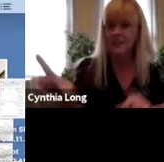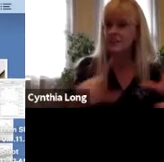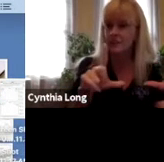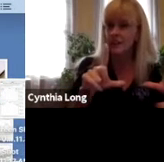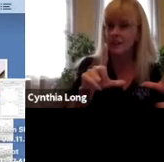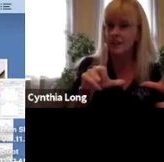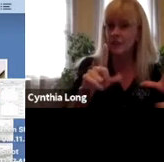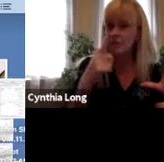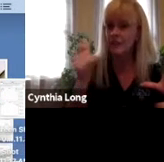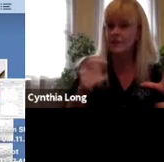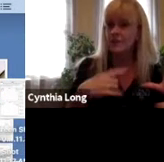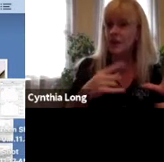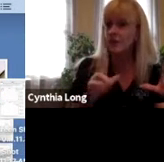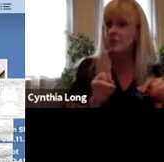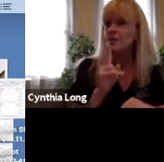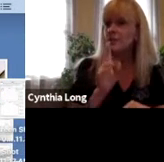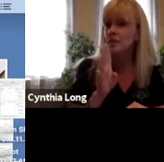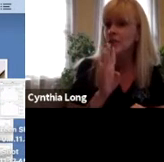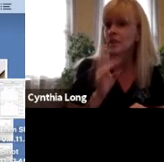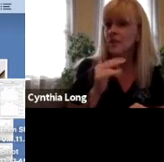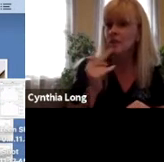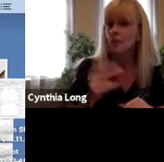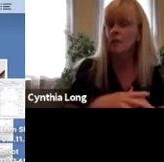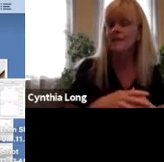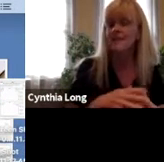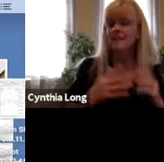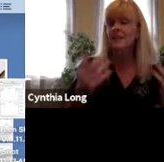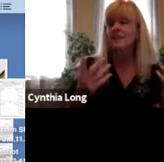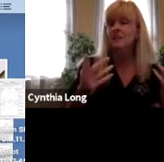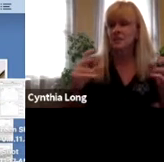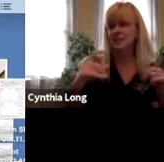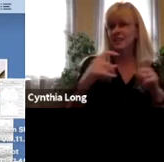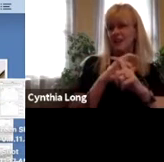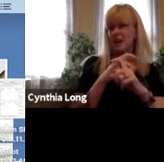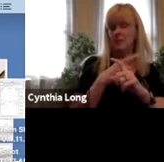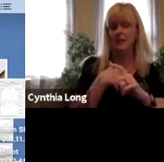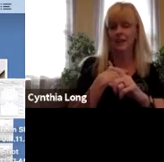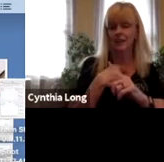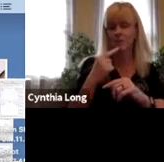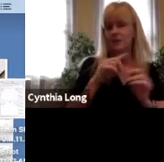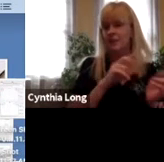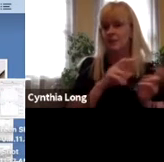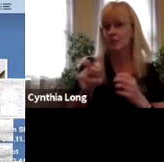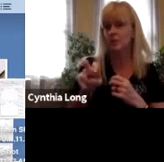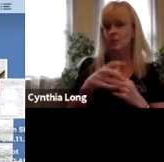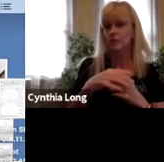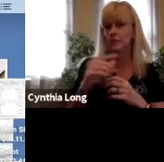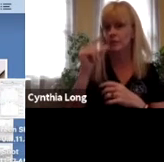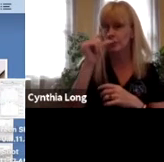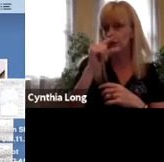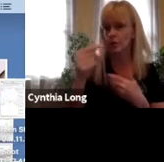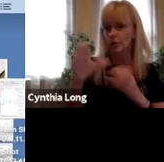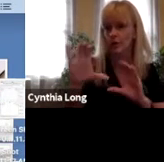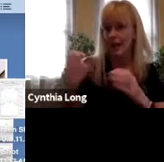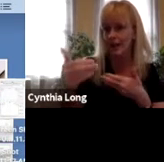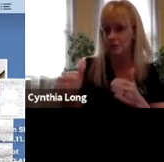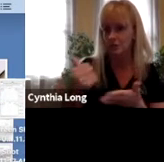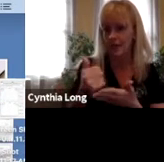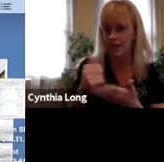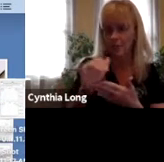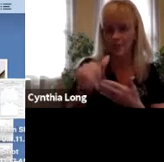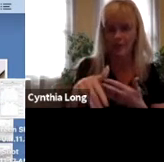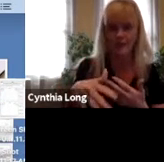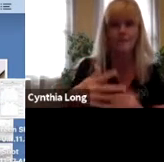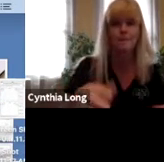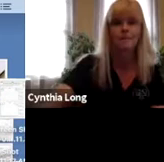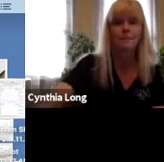deaf kid, it doesn't flick over to them because they're not using their voice. So it gets complicated. So we ended up switching over to